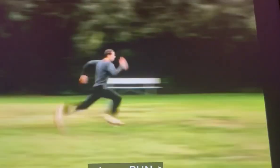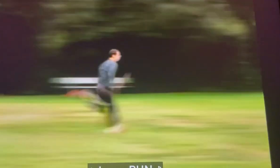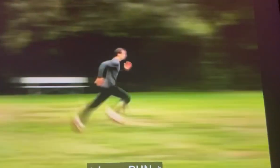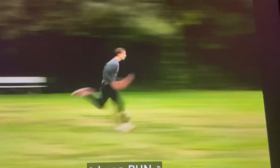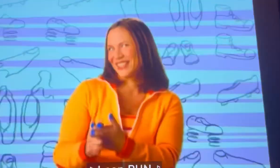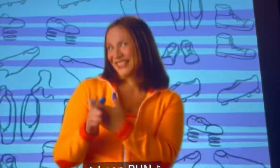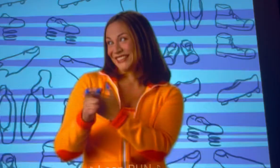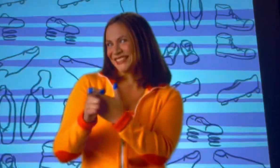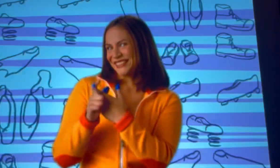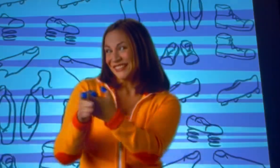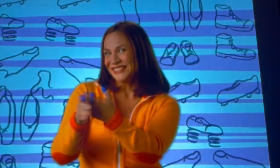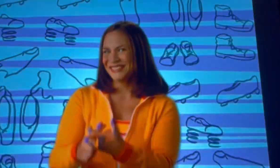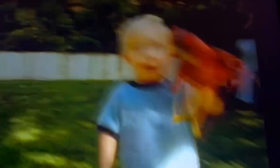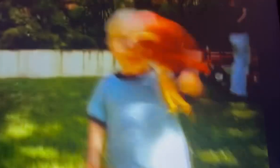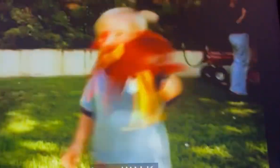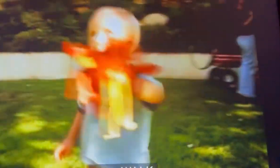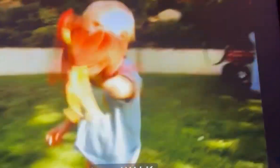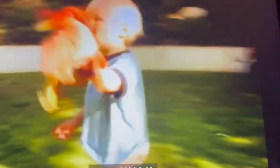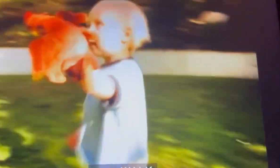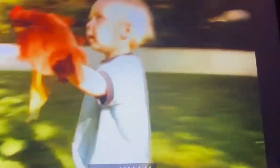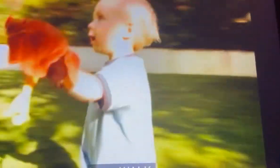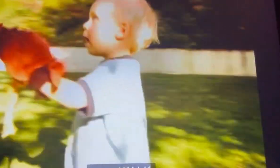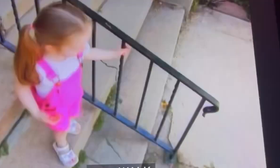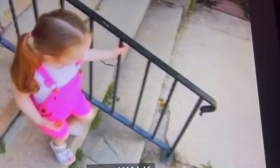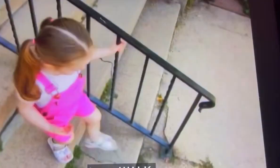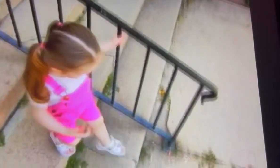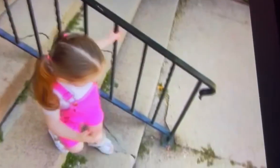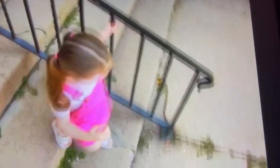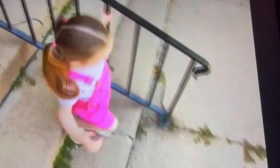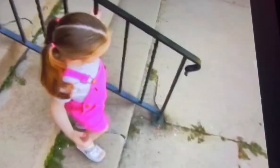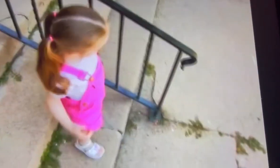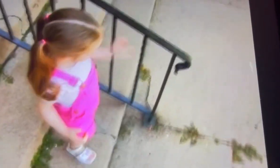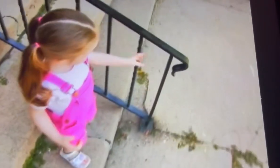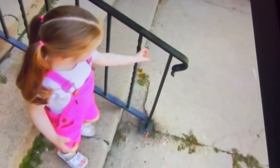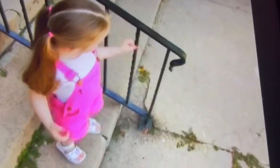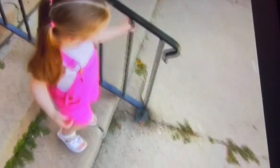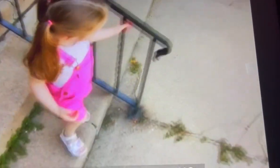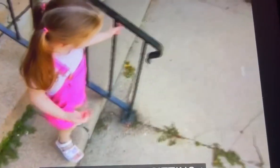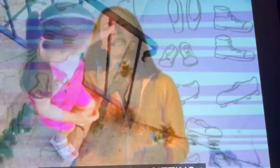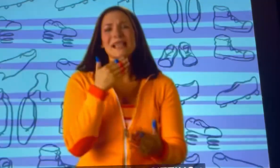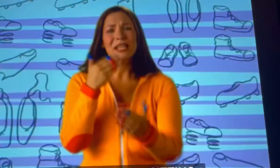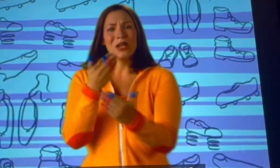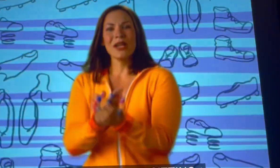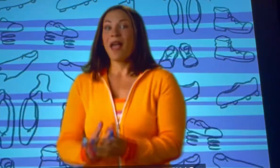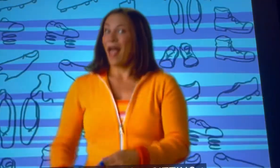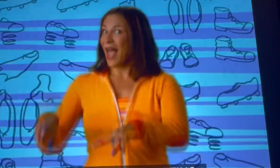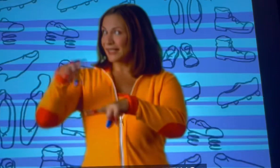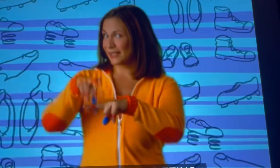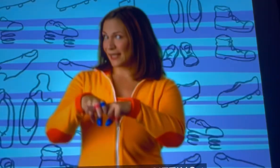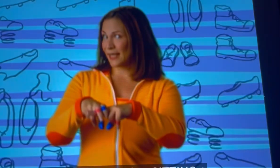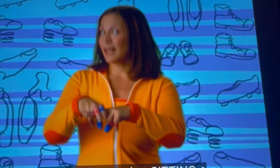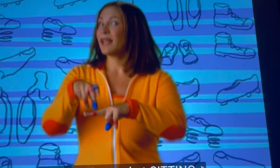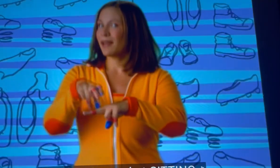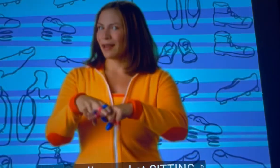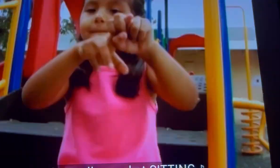I'm really good at sitting,